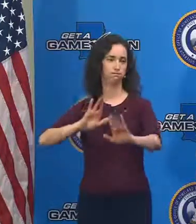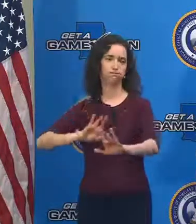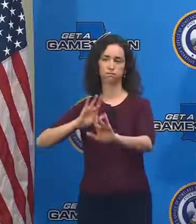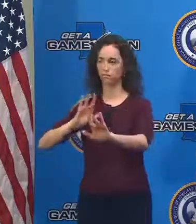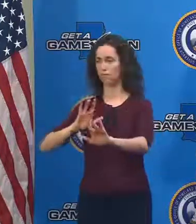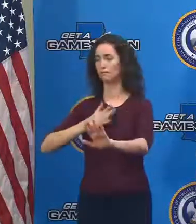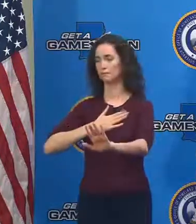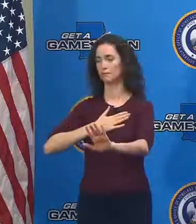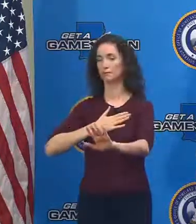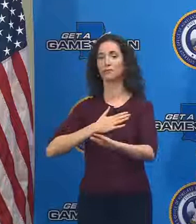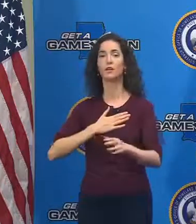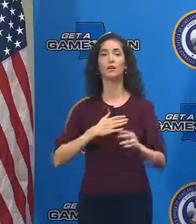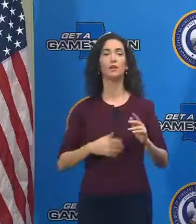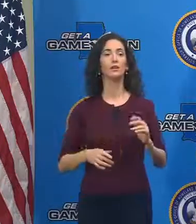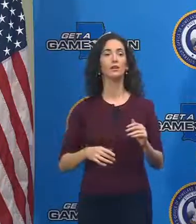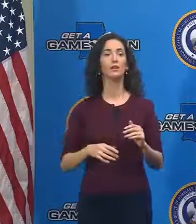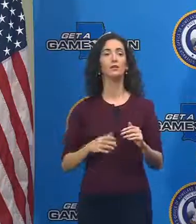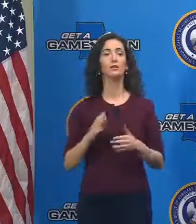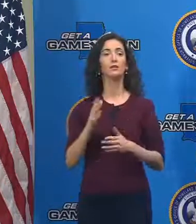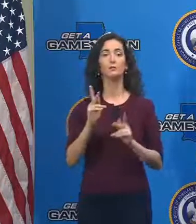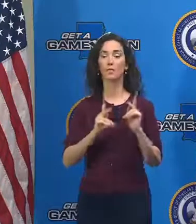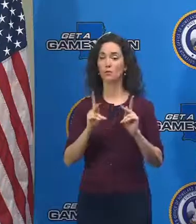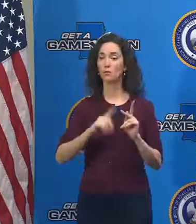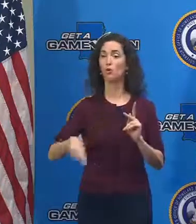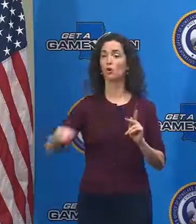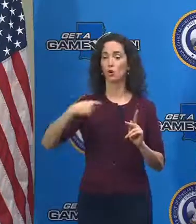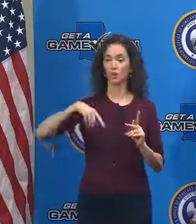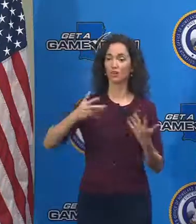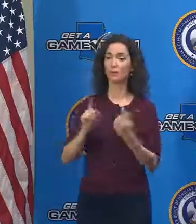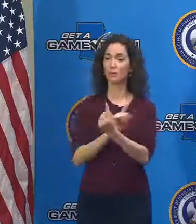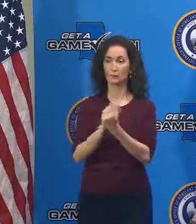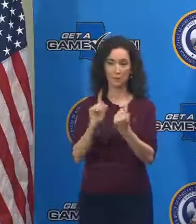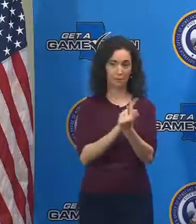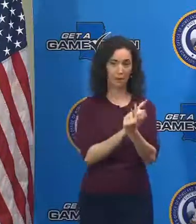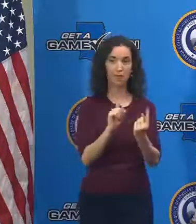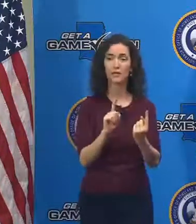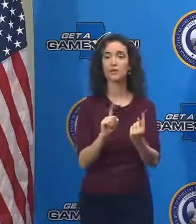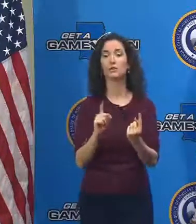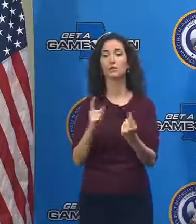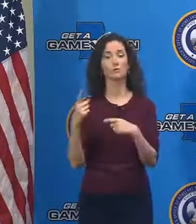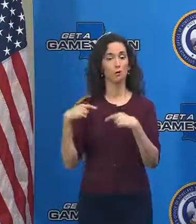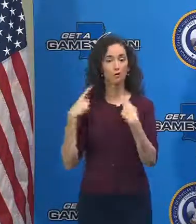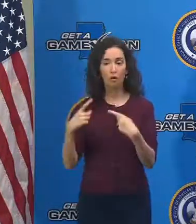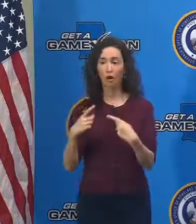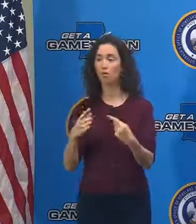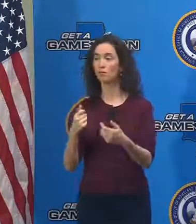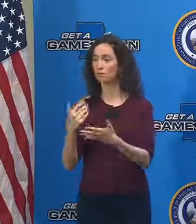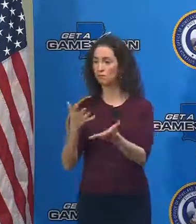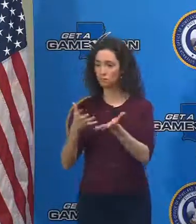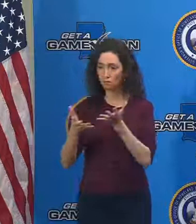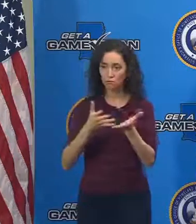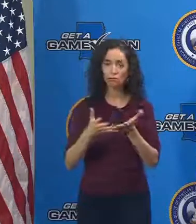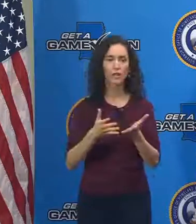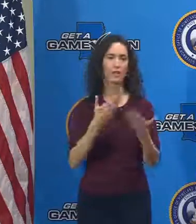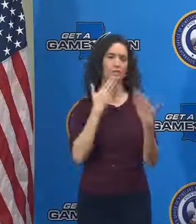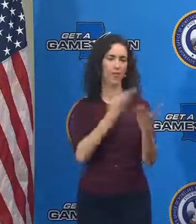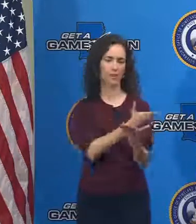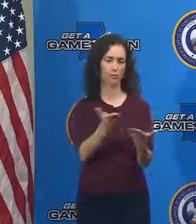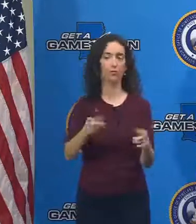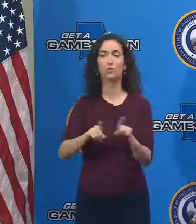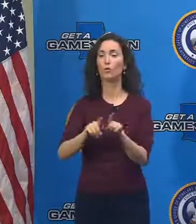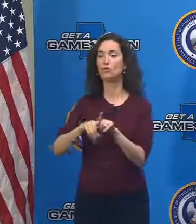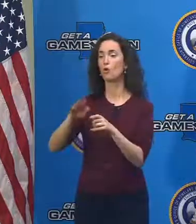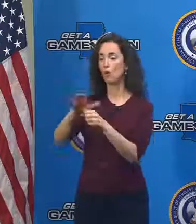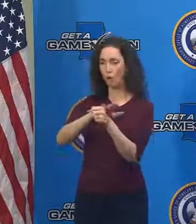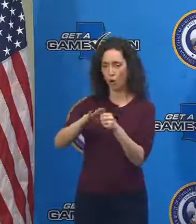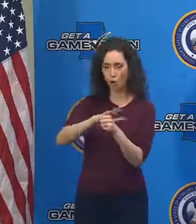thank the citizens that we've had the opportunity to interact with thus far, as well as our local, state, and federal partners